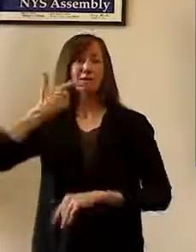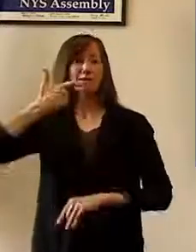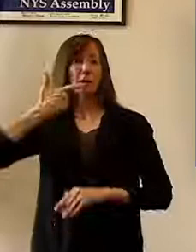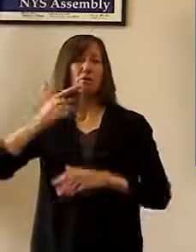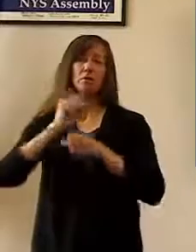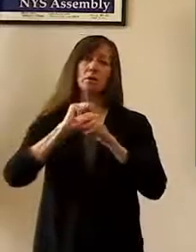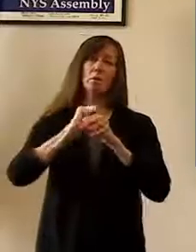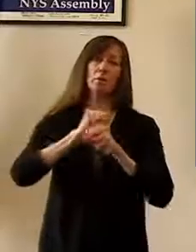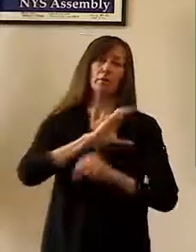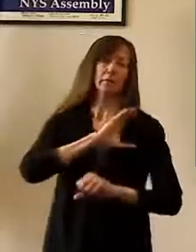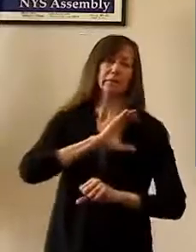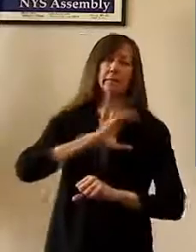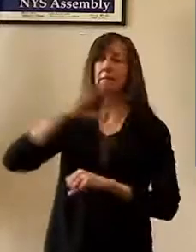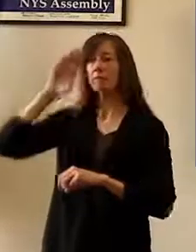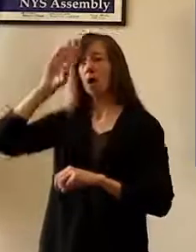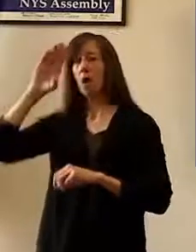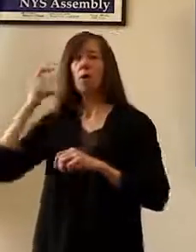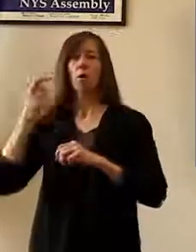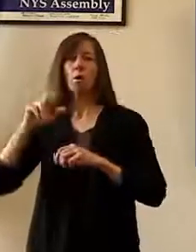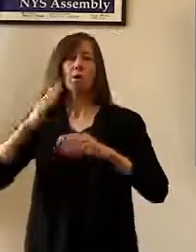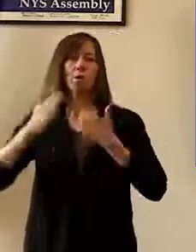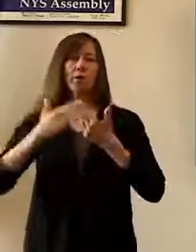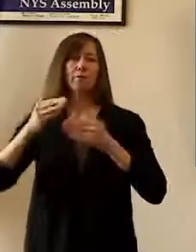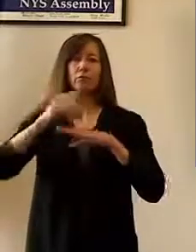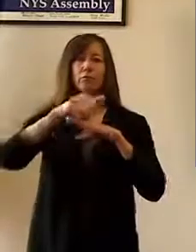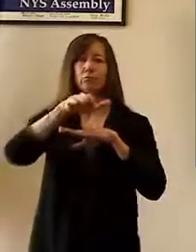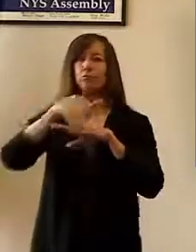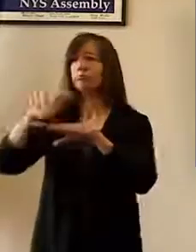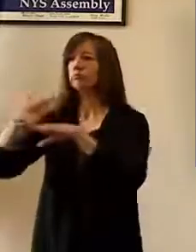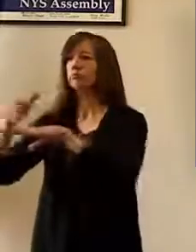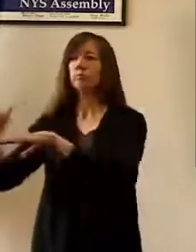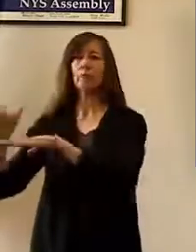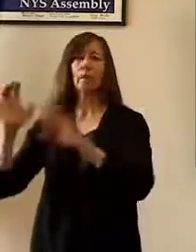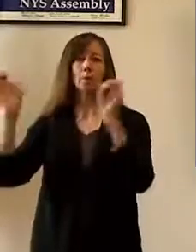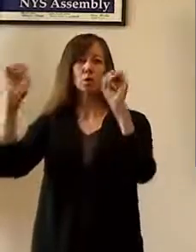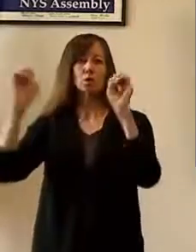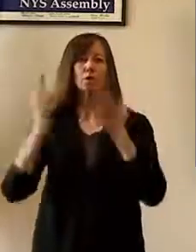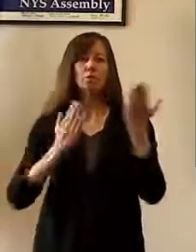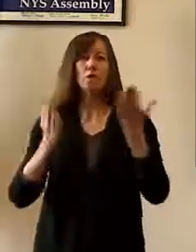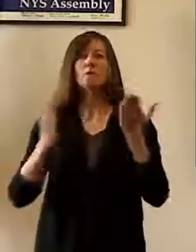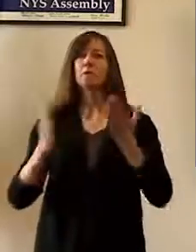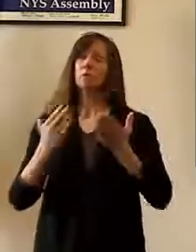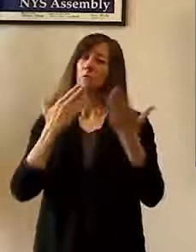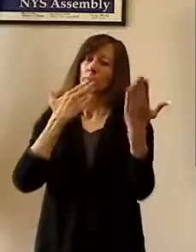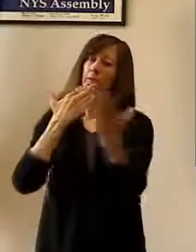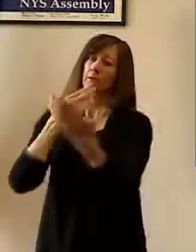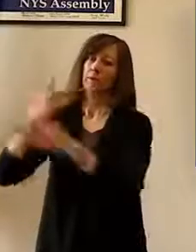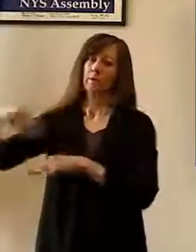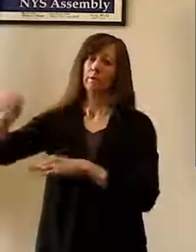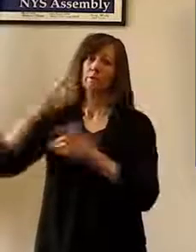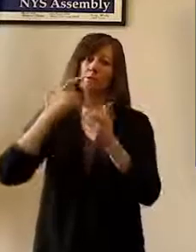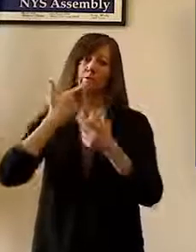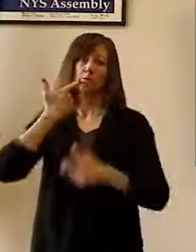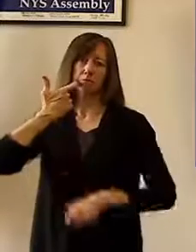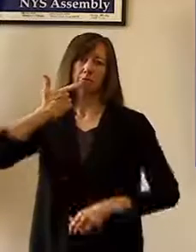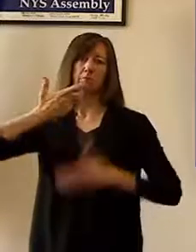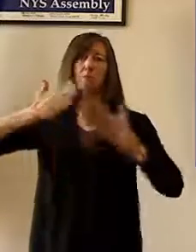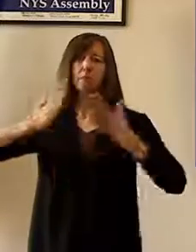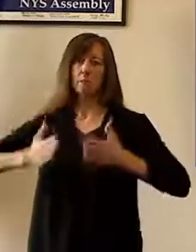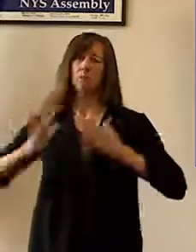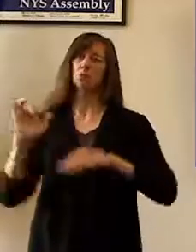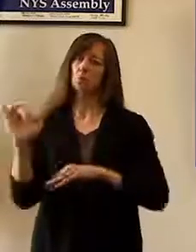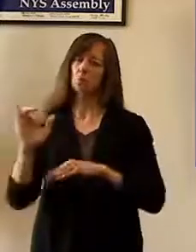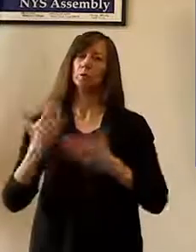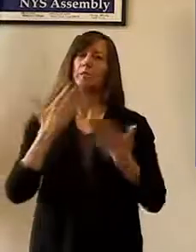rescue agency doing dispatch, or of course in this county our own 911 dispatchers, we're tremendously grateful to them too. They're the thin gold line